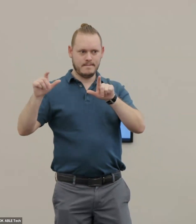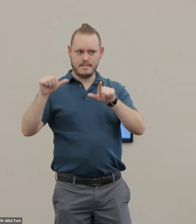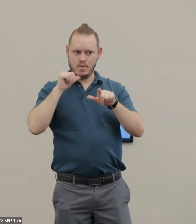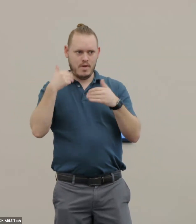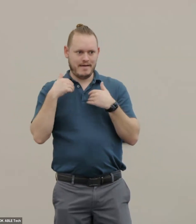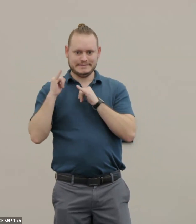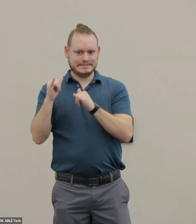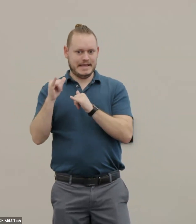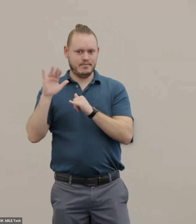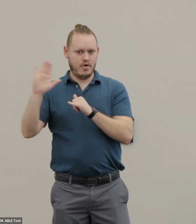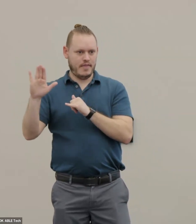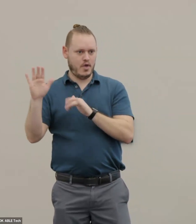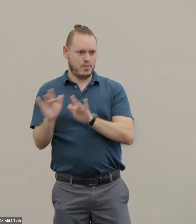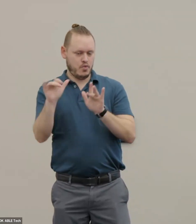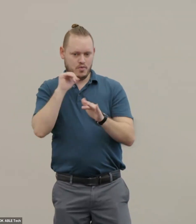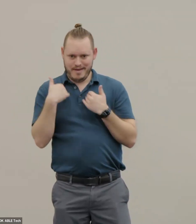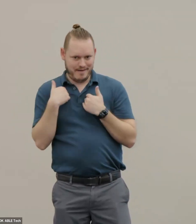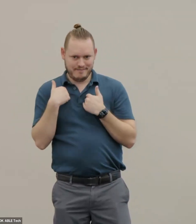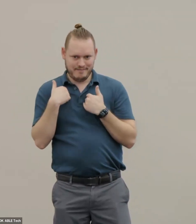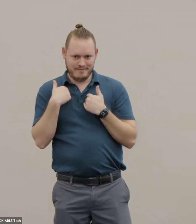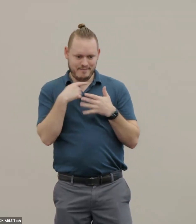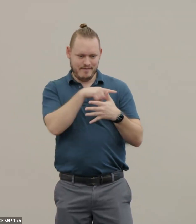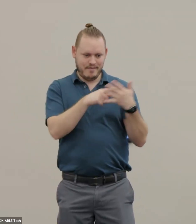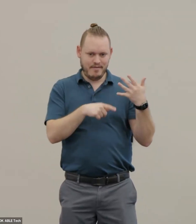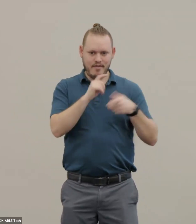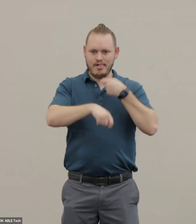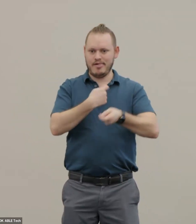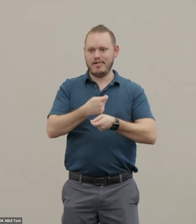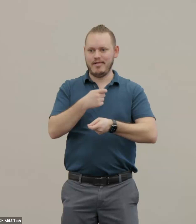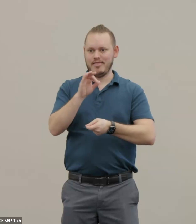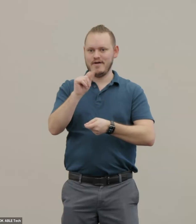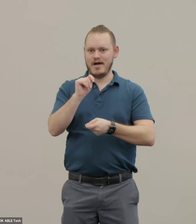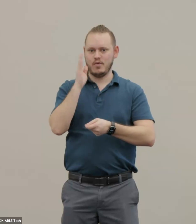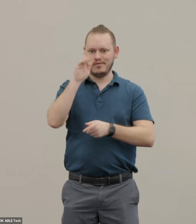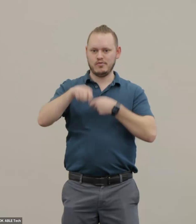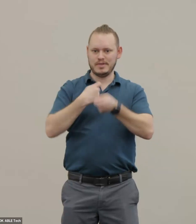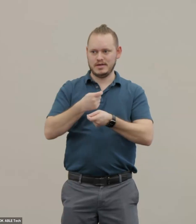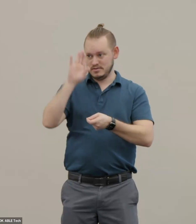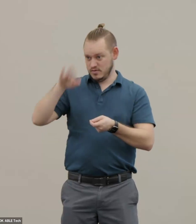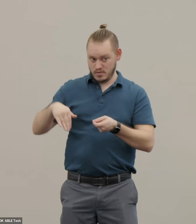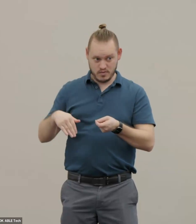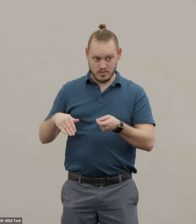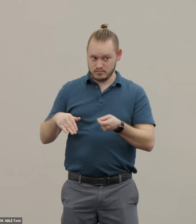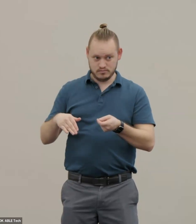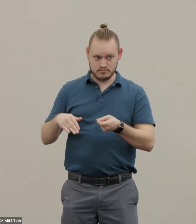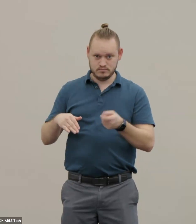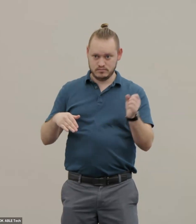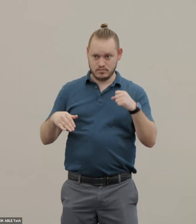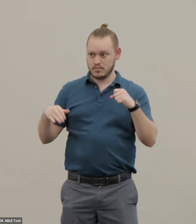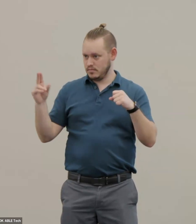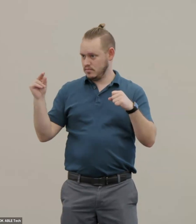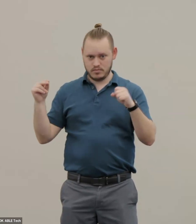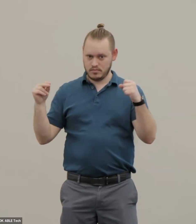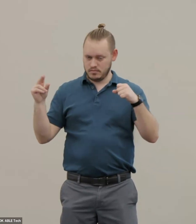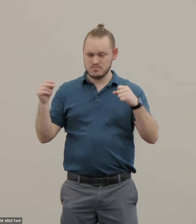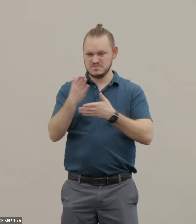those fonts on their computer, all of those fonts get replaced. Did you guys know that? Some of you are shaking